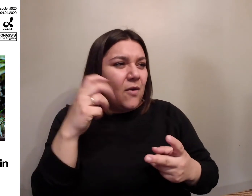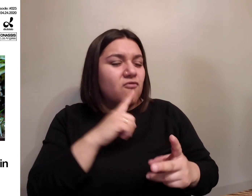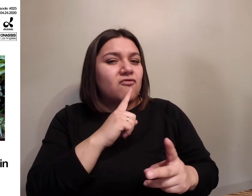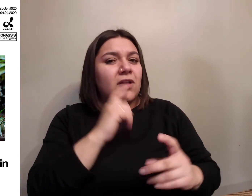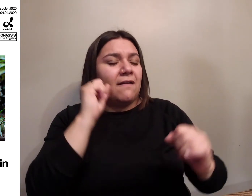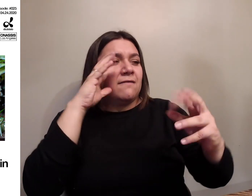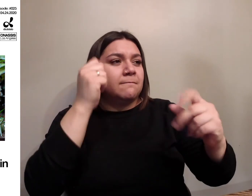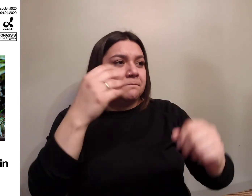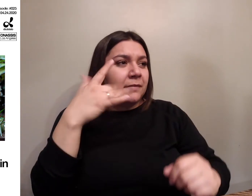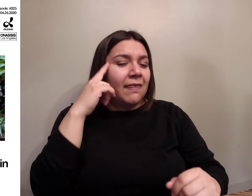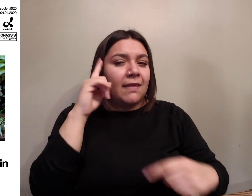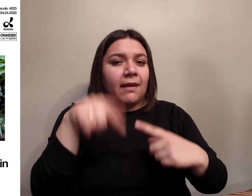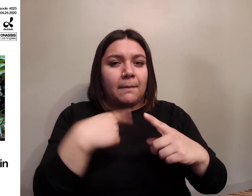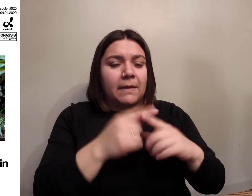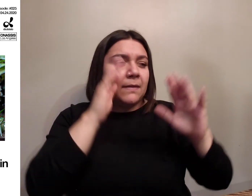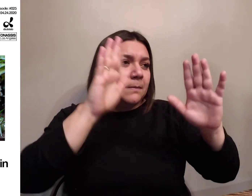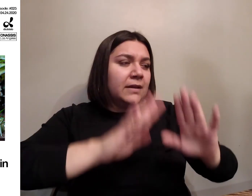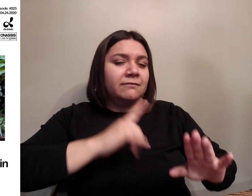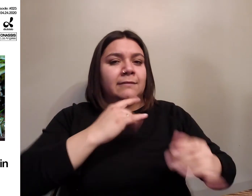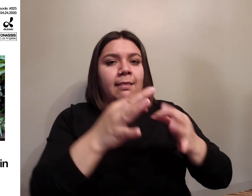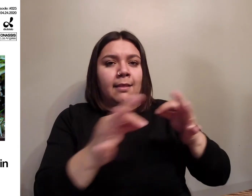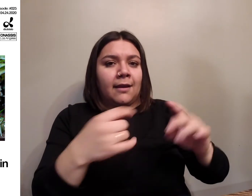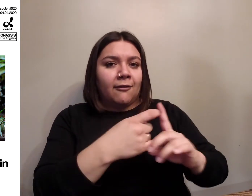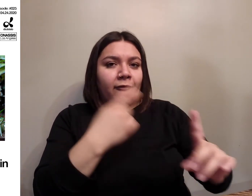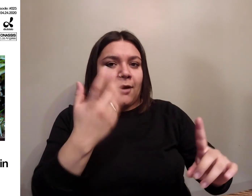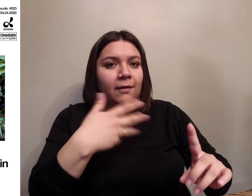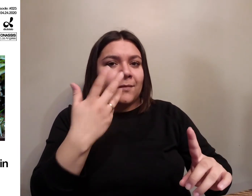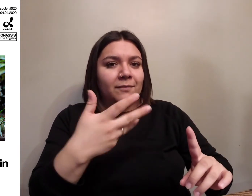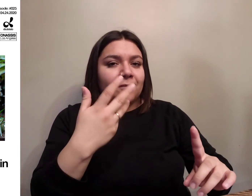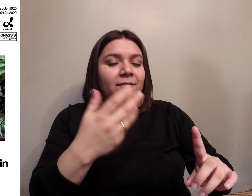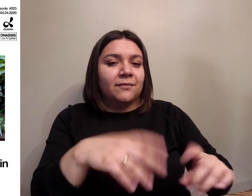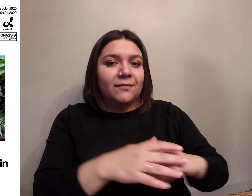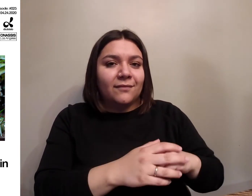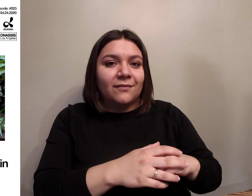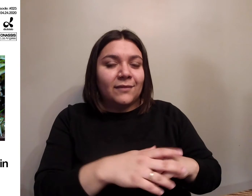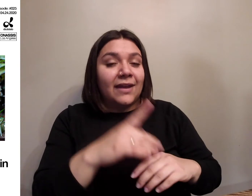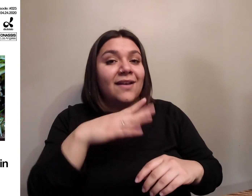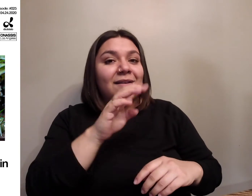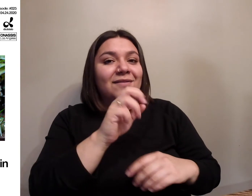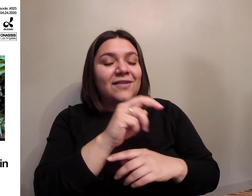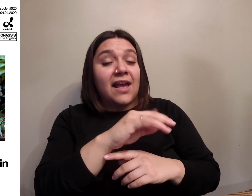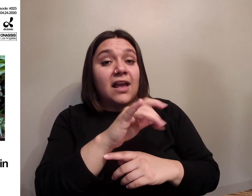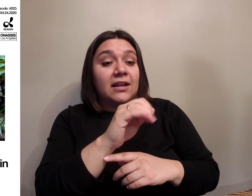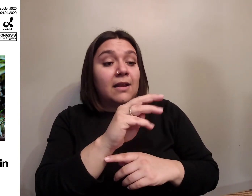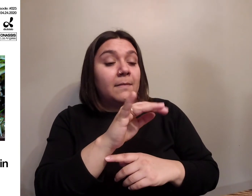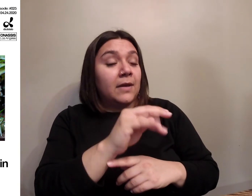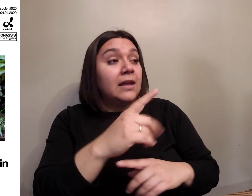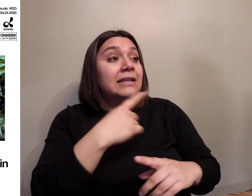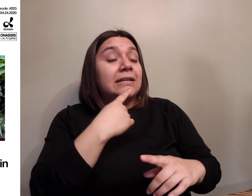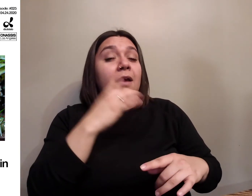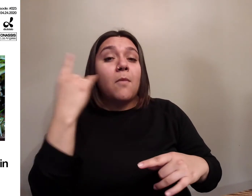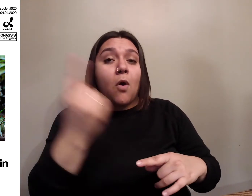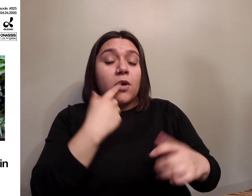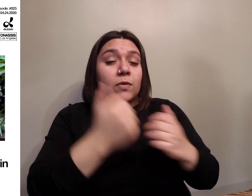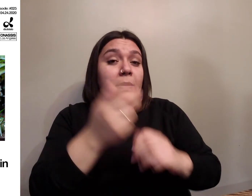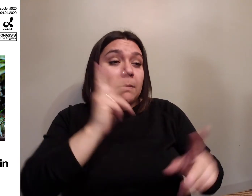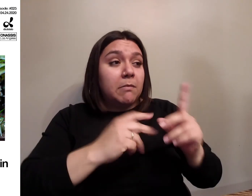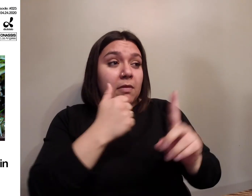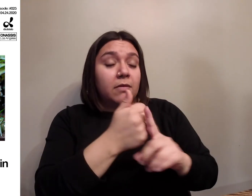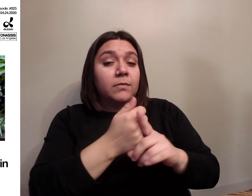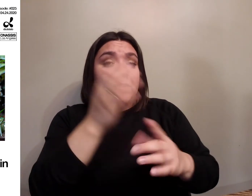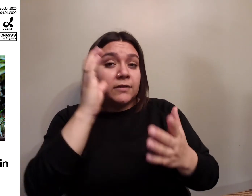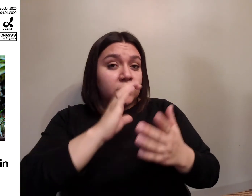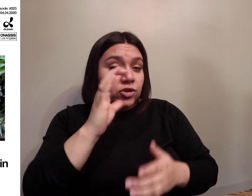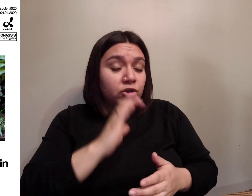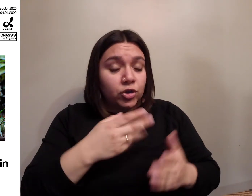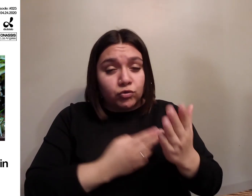is a dogma, and dogmas are incredibly dangerous. In this context, yet again, Gramsci